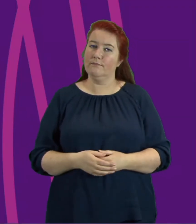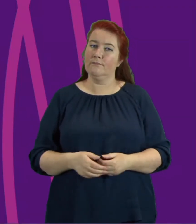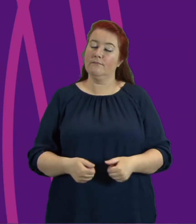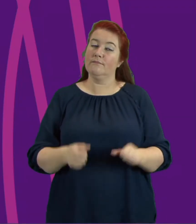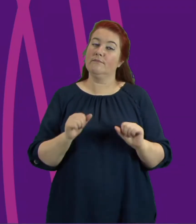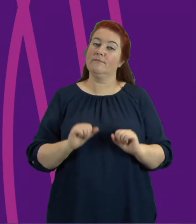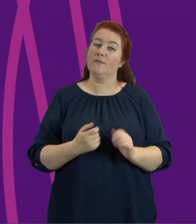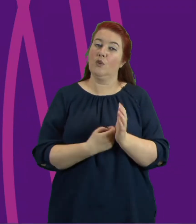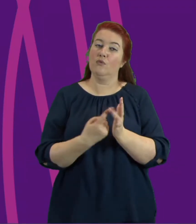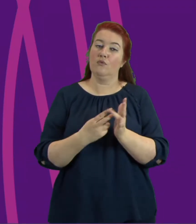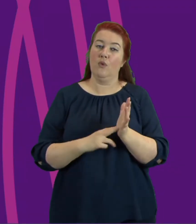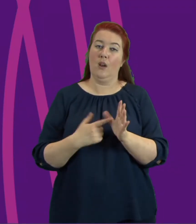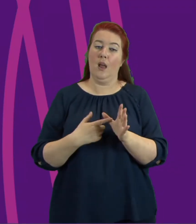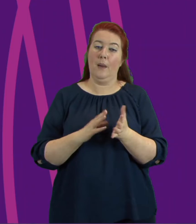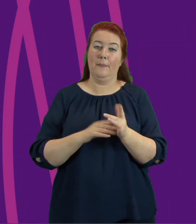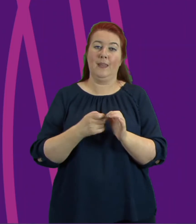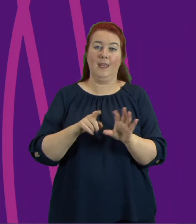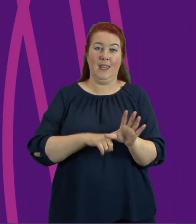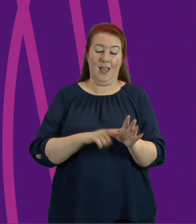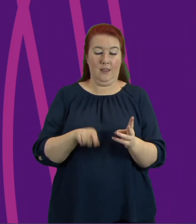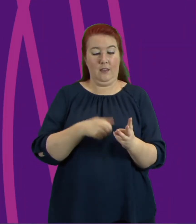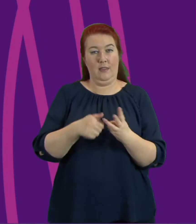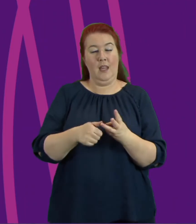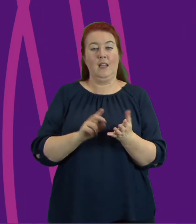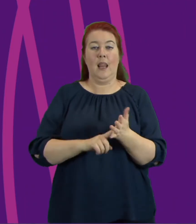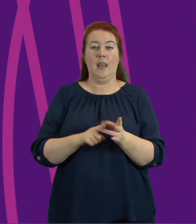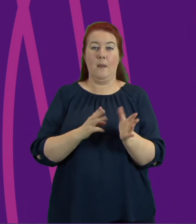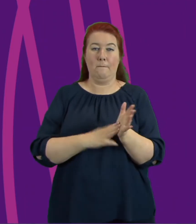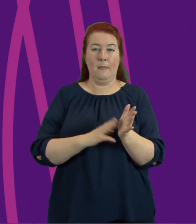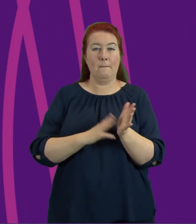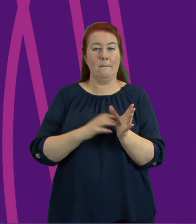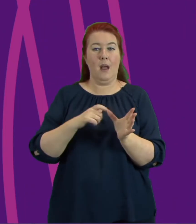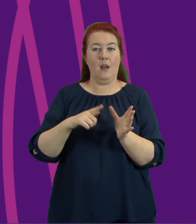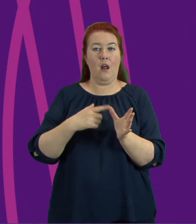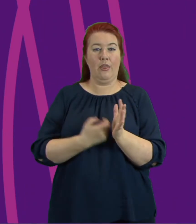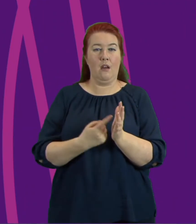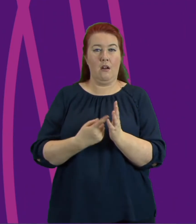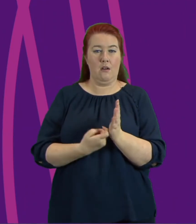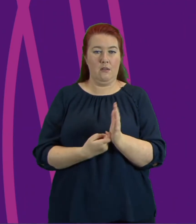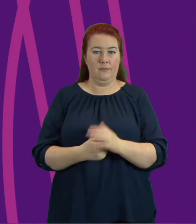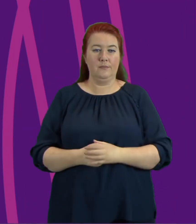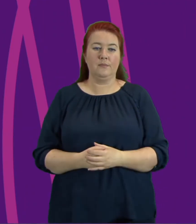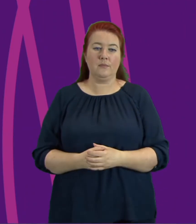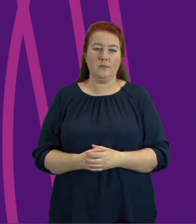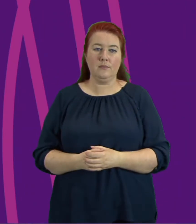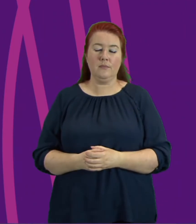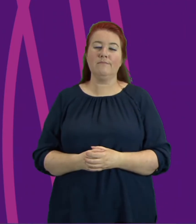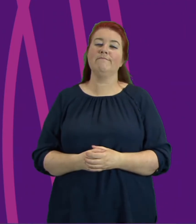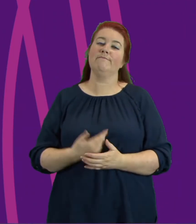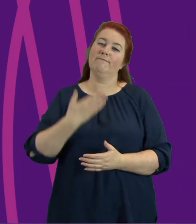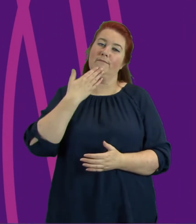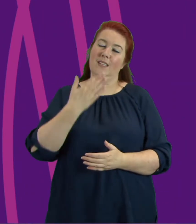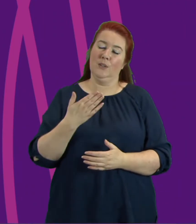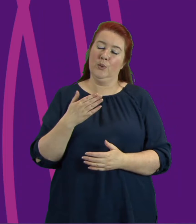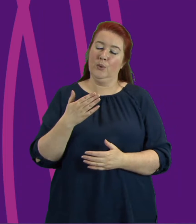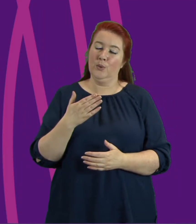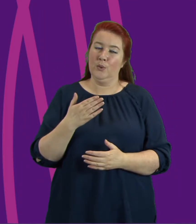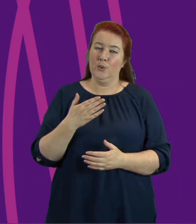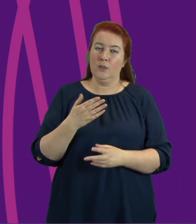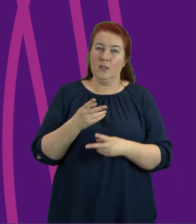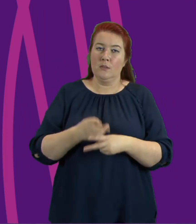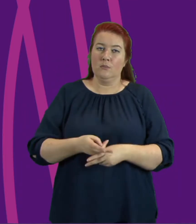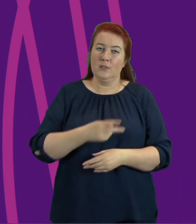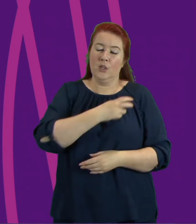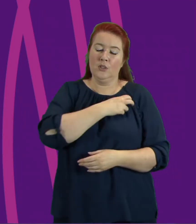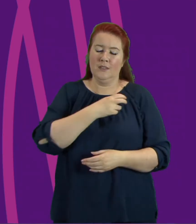Call Rhoda Mackay to be followed by Liam MacArthur. Thank you, Presiding Officer. This is clearly a very distressing time for families